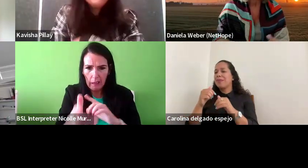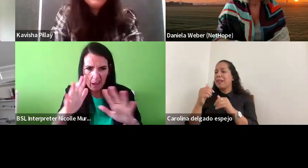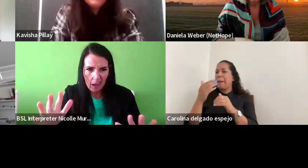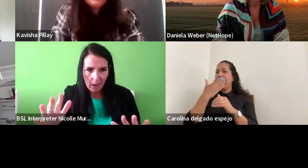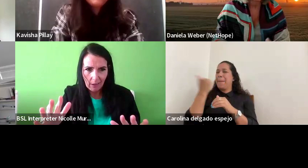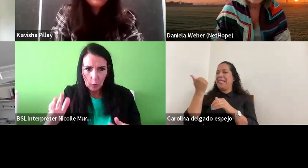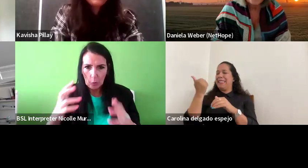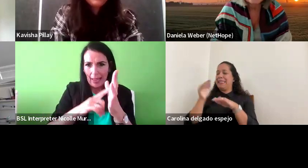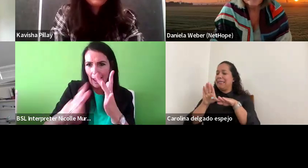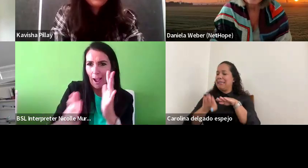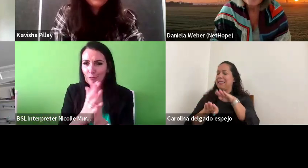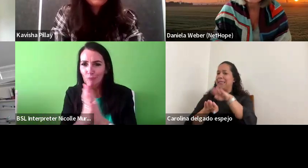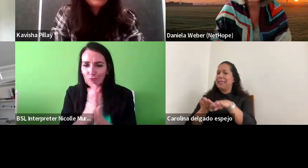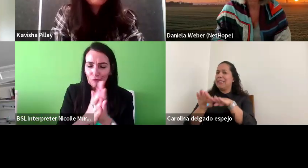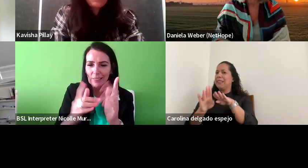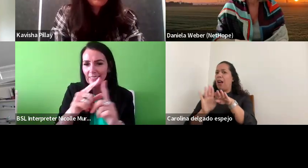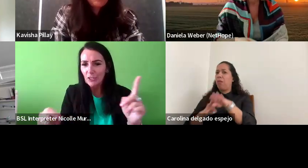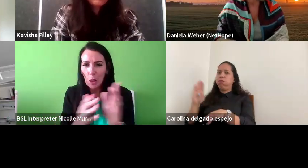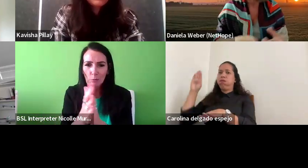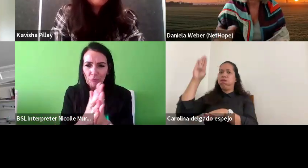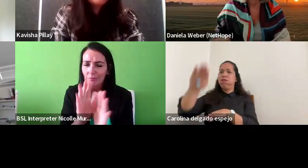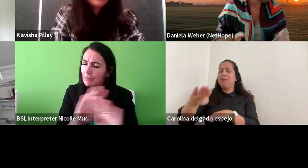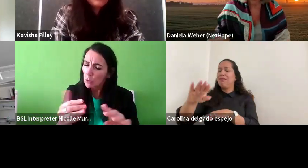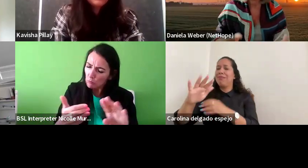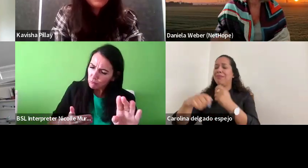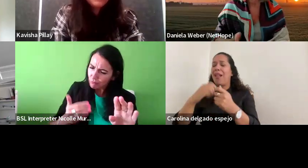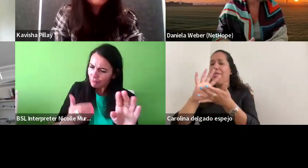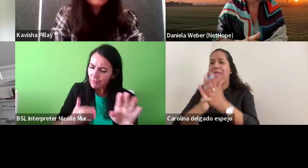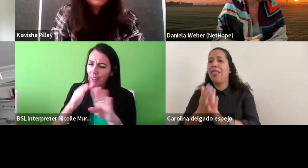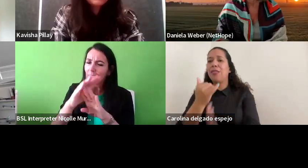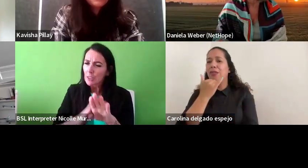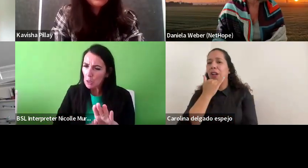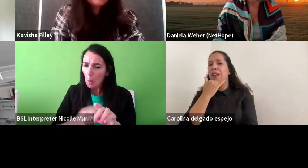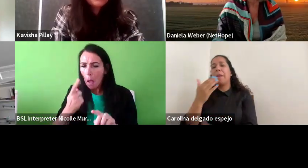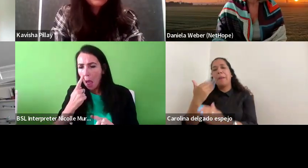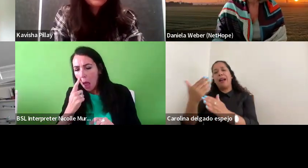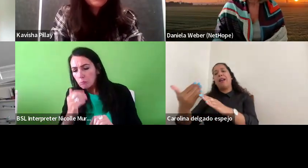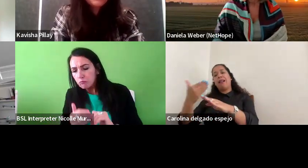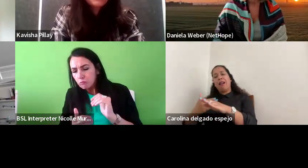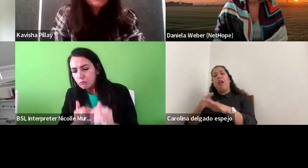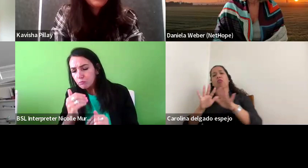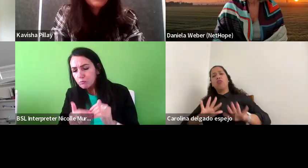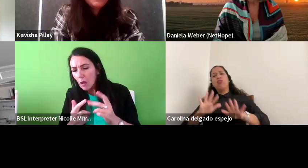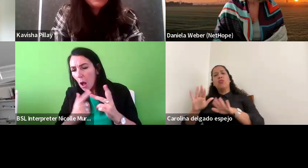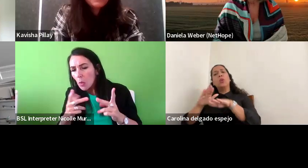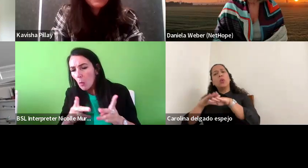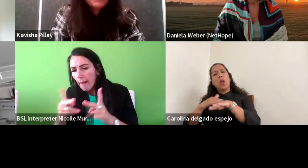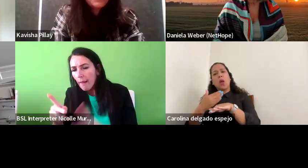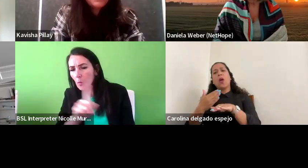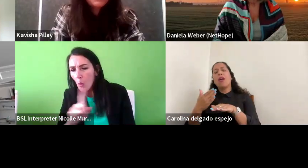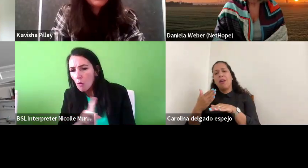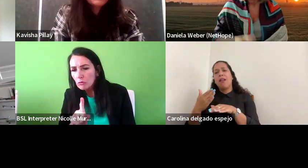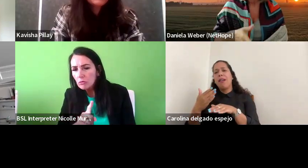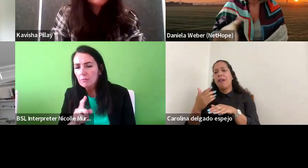shiny and exciting, and your vendor is probably pushing you to try out and giving you a really great offer and all these things. So to me, it's